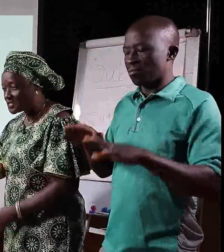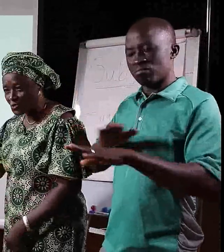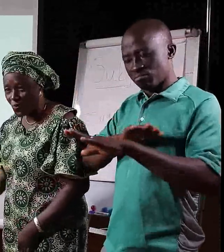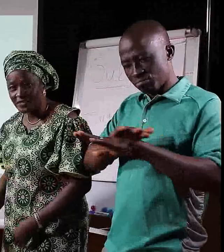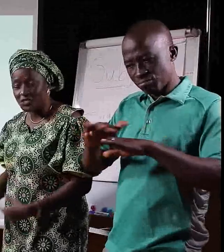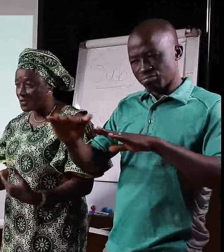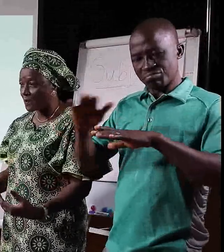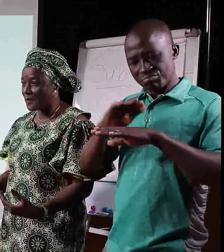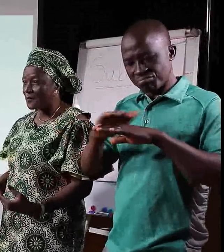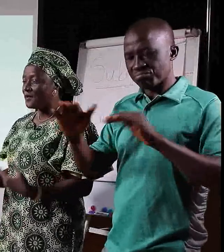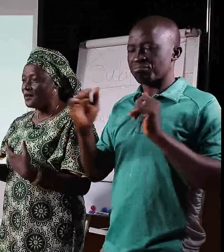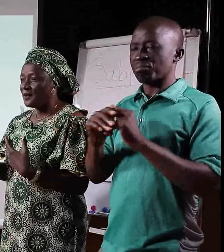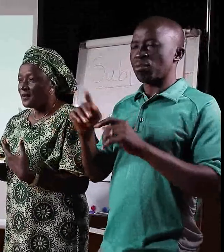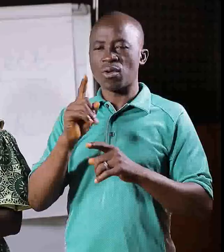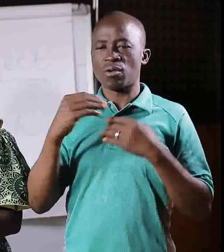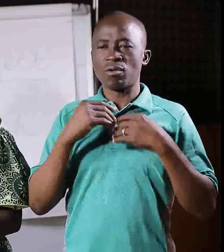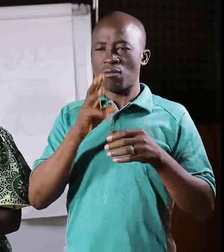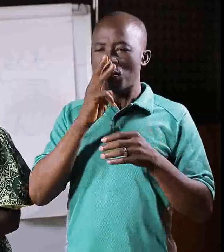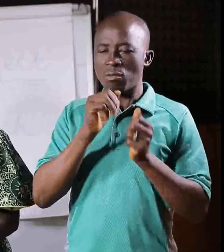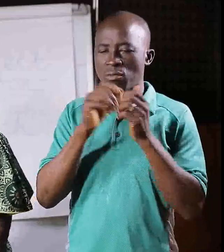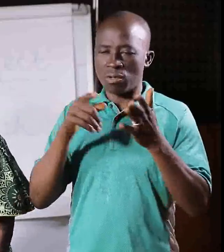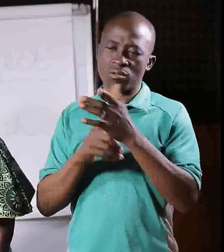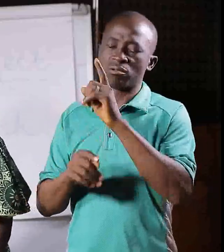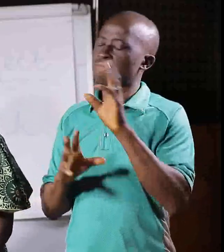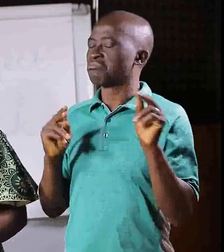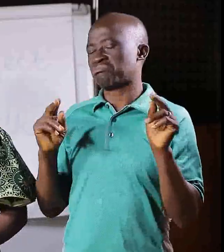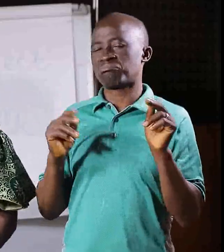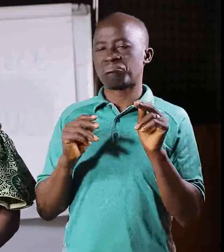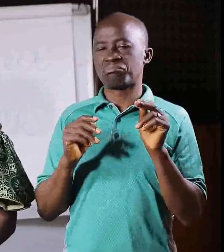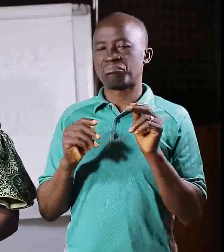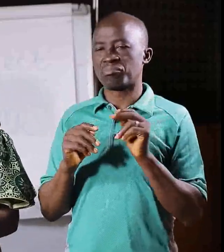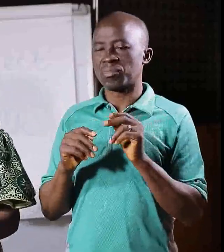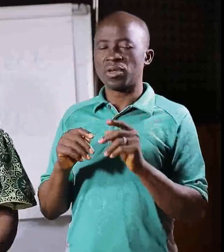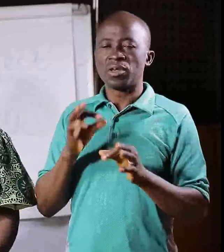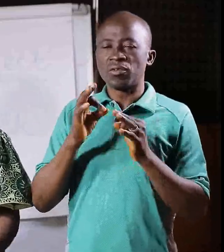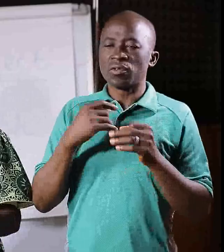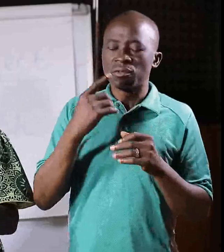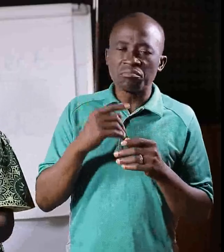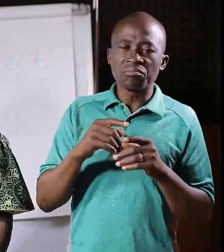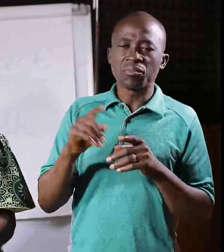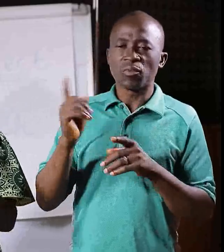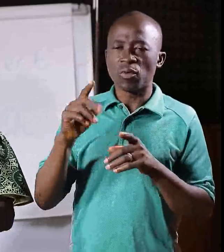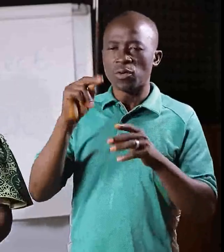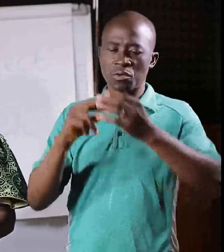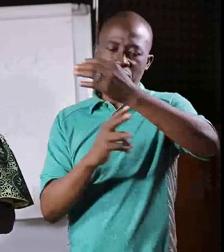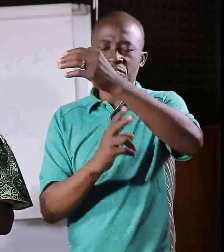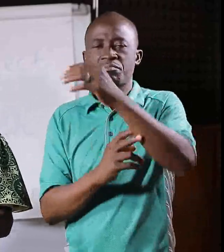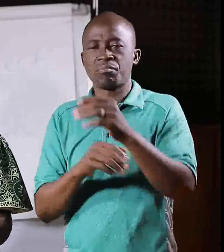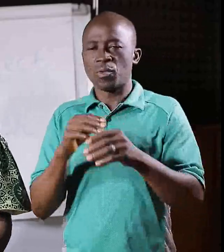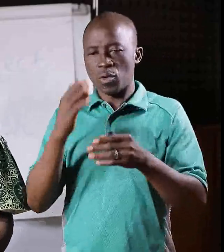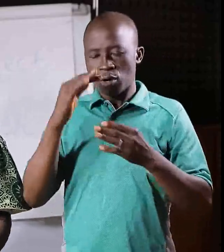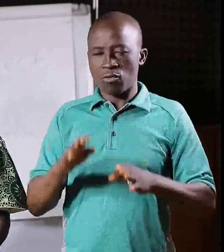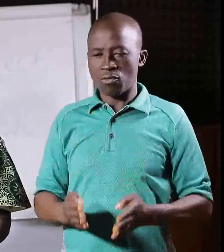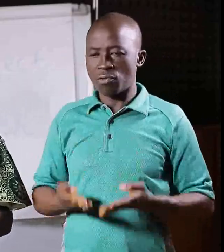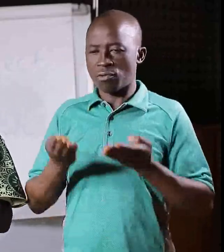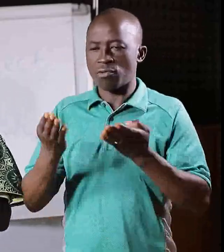the transition words, it is a problem. If you tell me where there is no bridge, you use a canoe. A canoe is also a transition